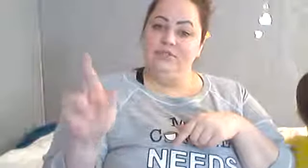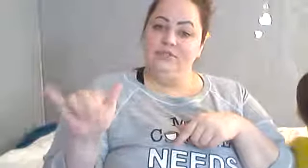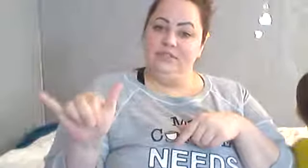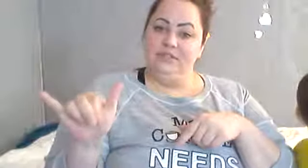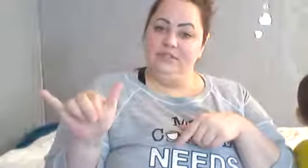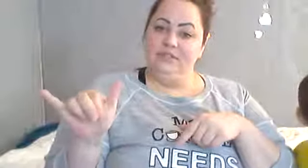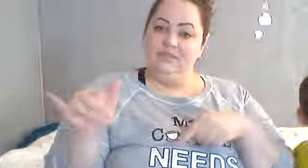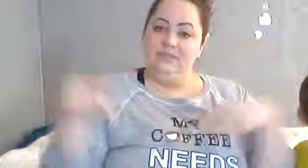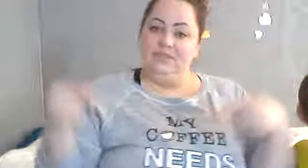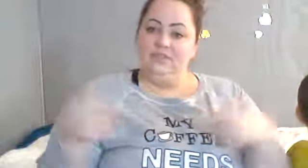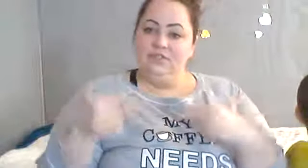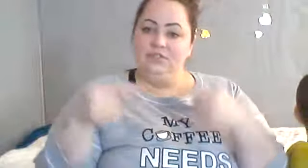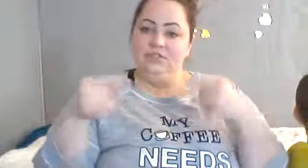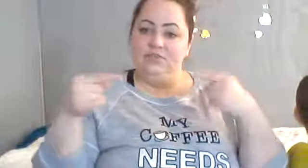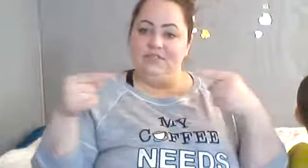Injury. Injury.